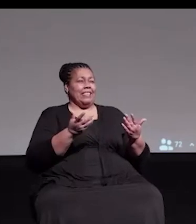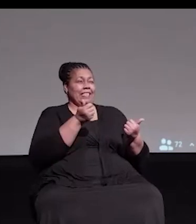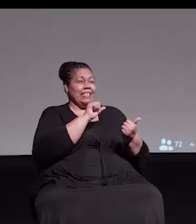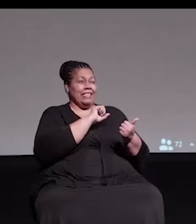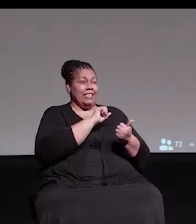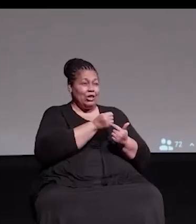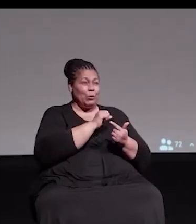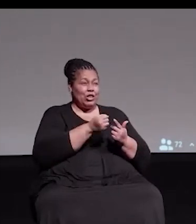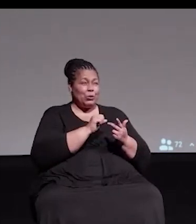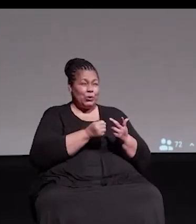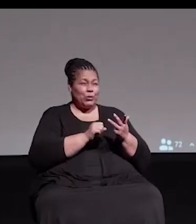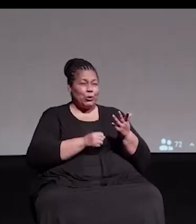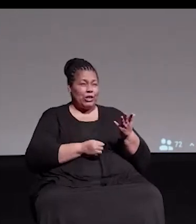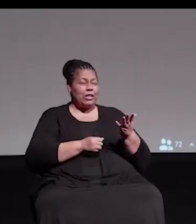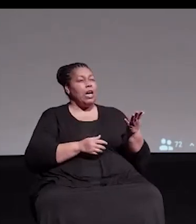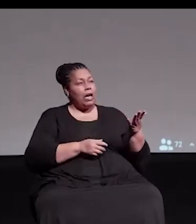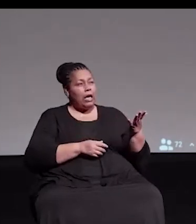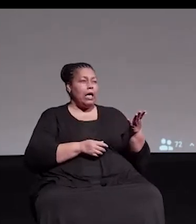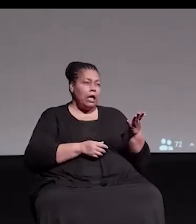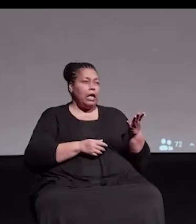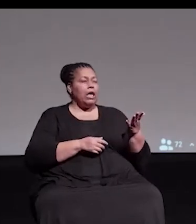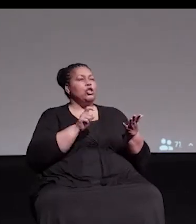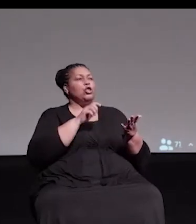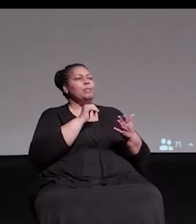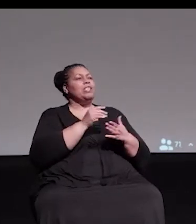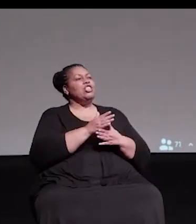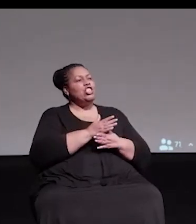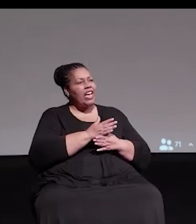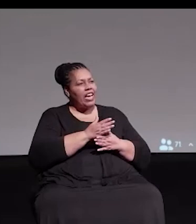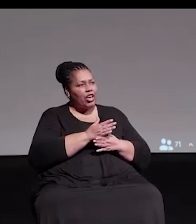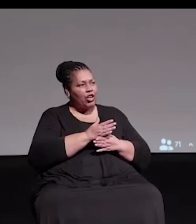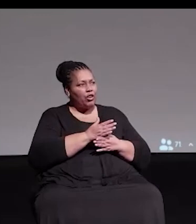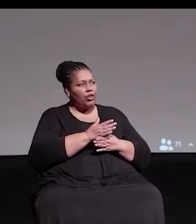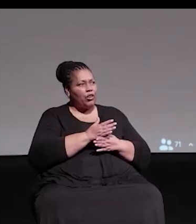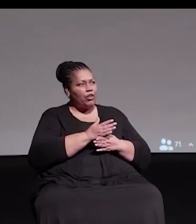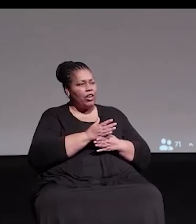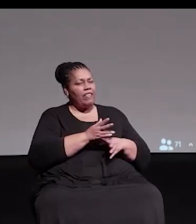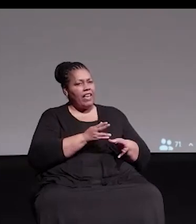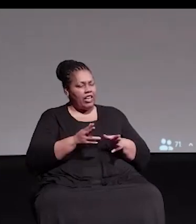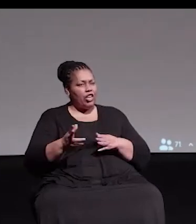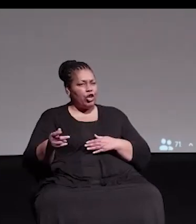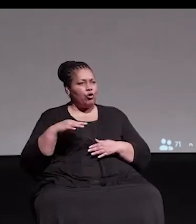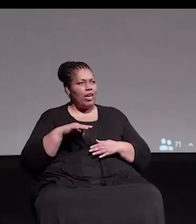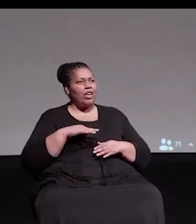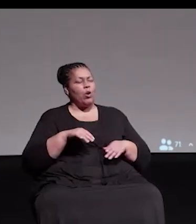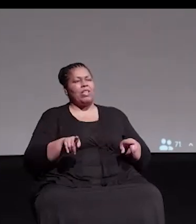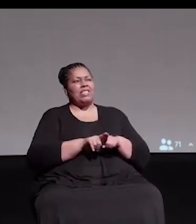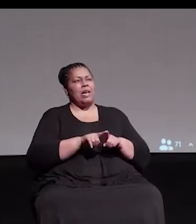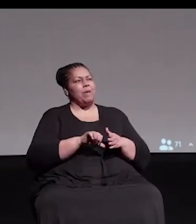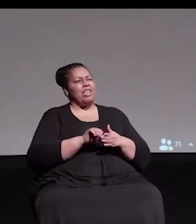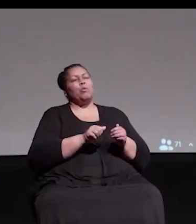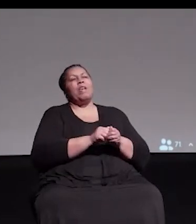to think, I think I simply shared the editor credit on the same page with the